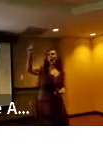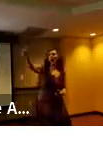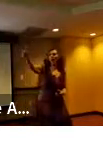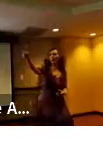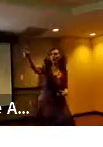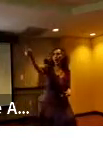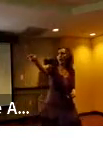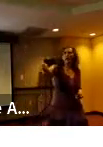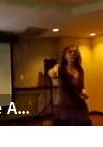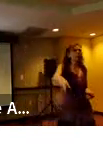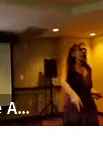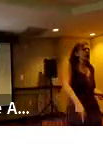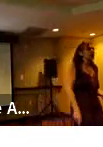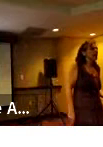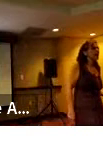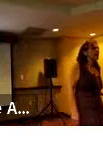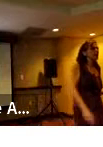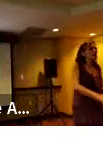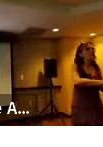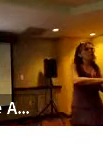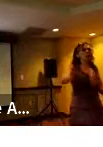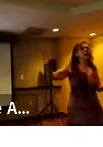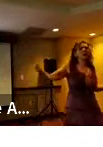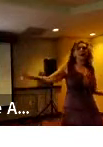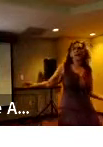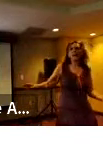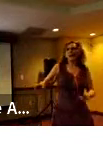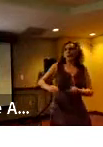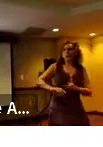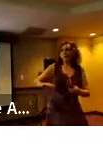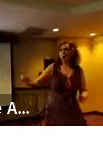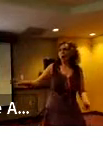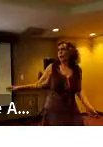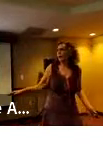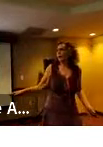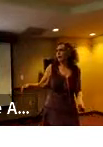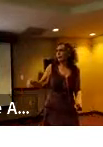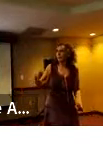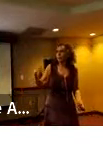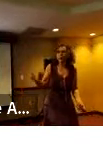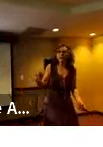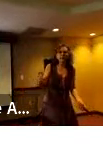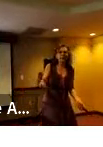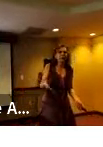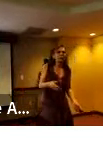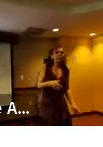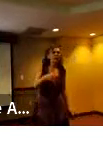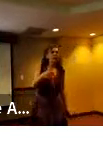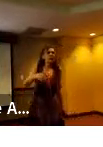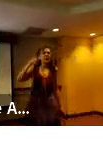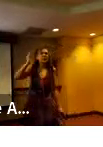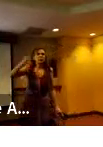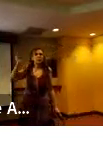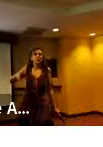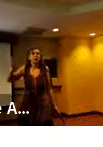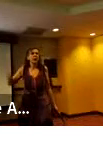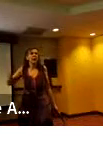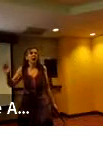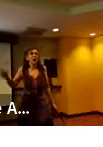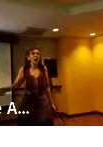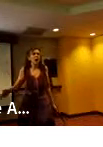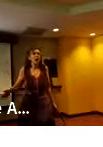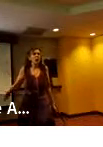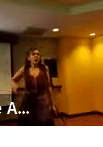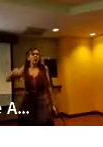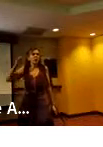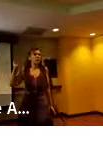ideas, bias. Cognitive bias plays a big thing, big part of this. It's the belief system. It's the idea that this was the first